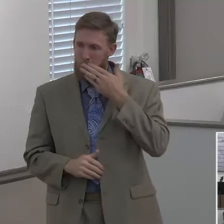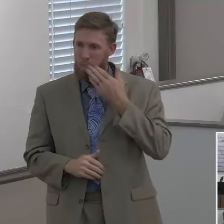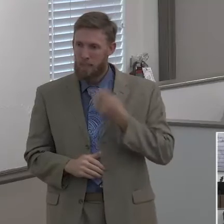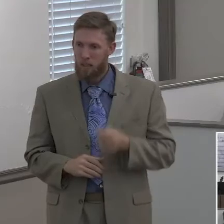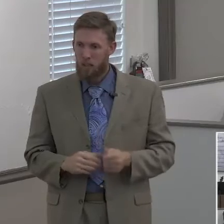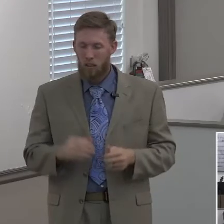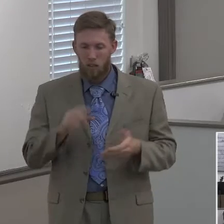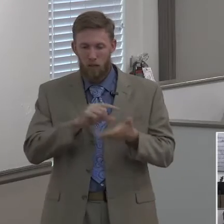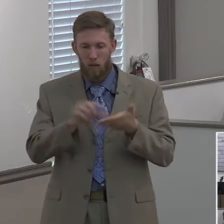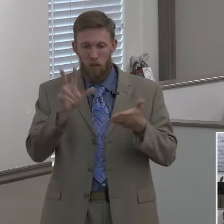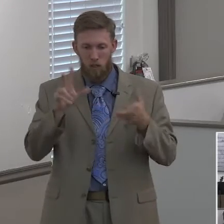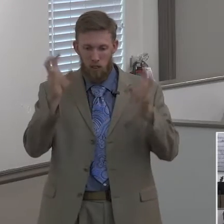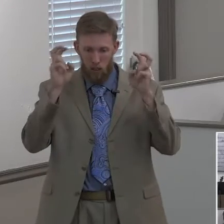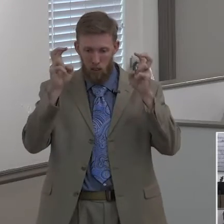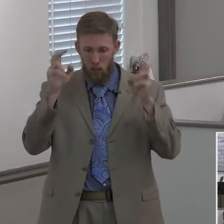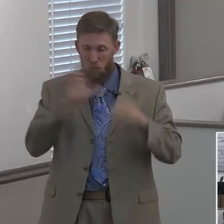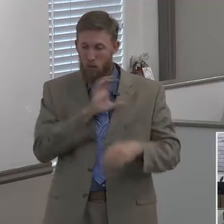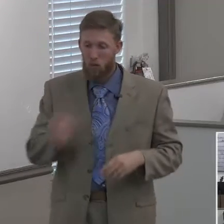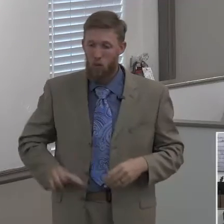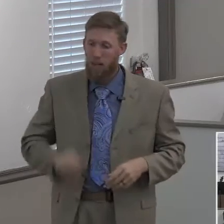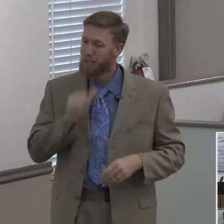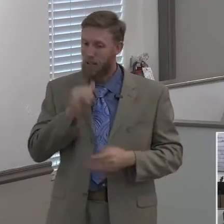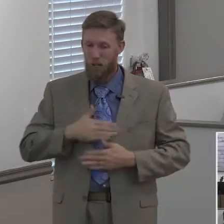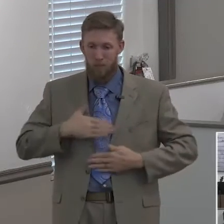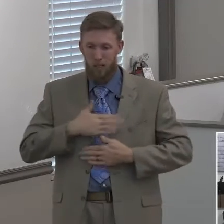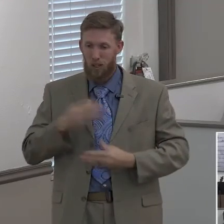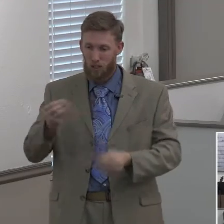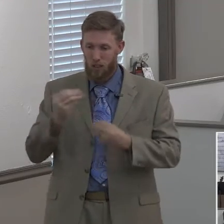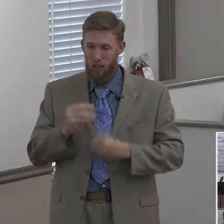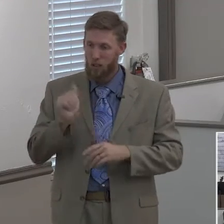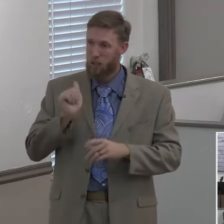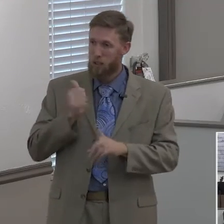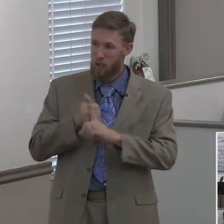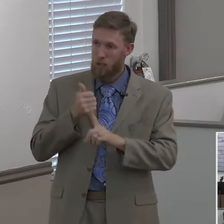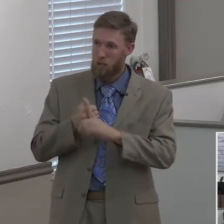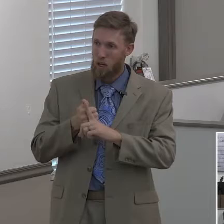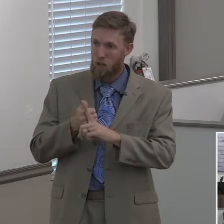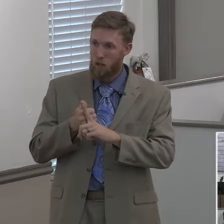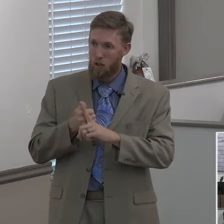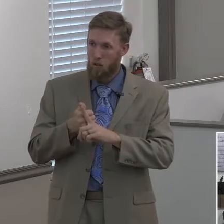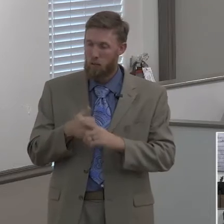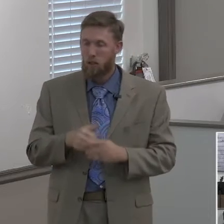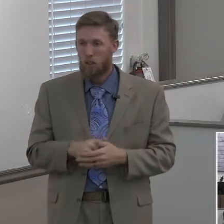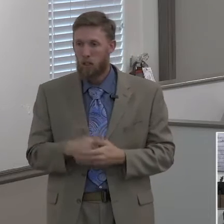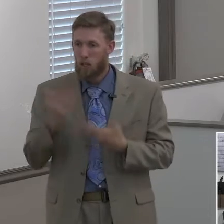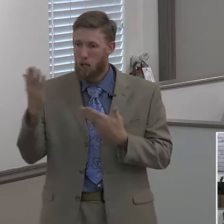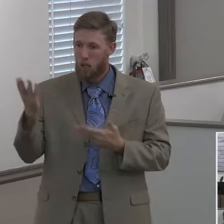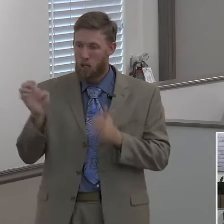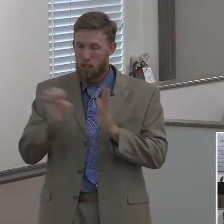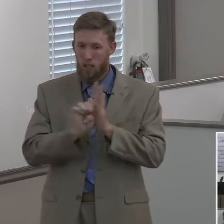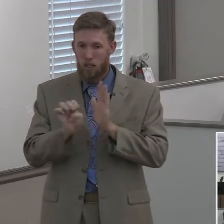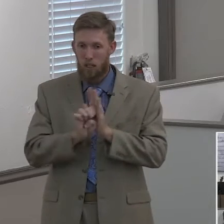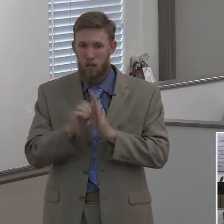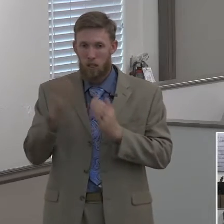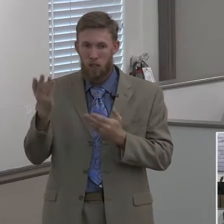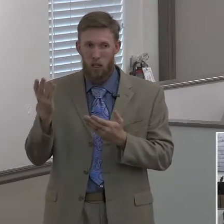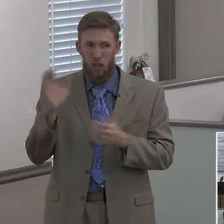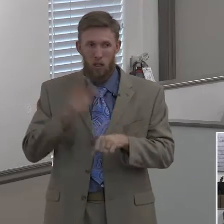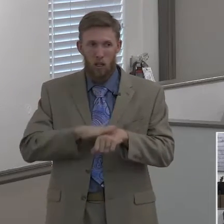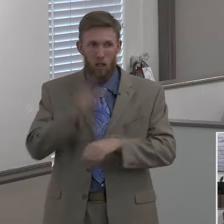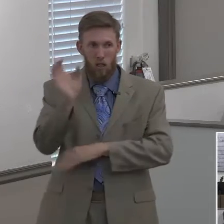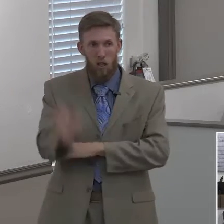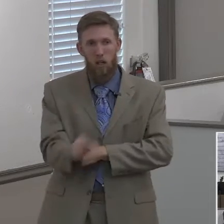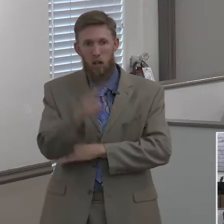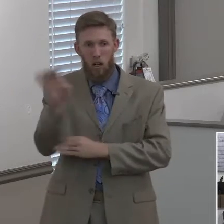Verse 3 says, for even Christ pleased not Himself. He's our great example in this. He came to the cross